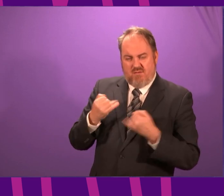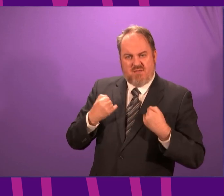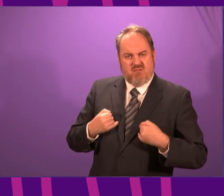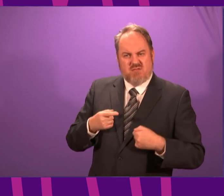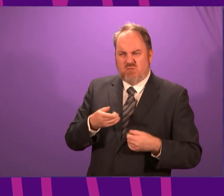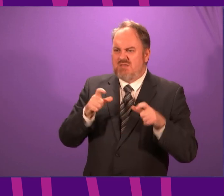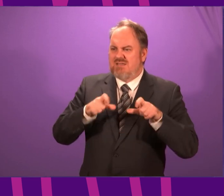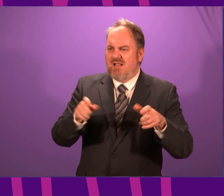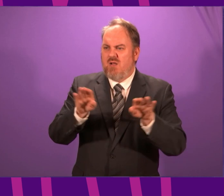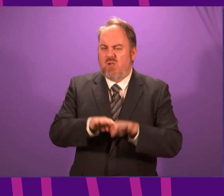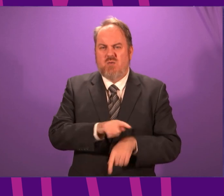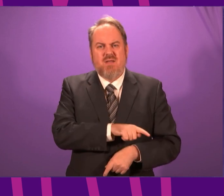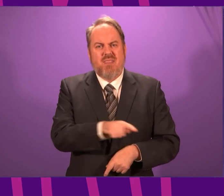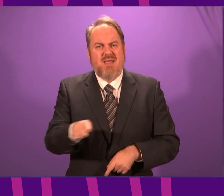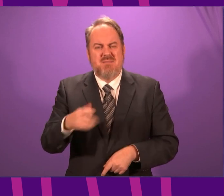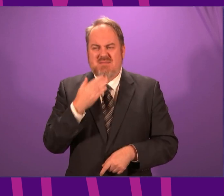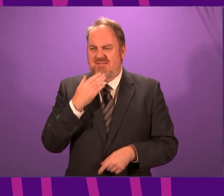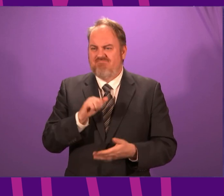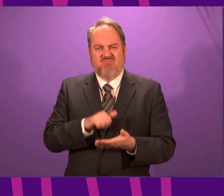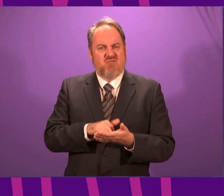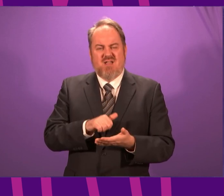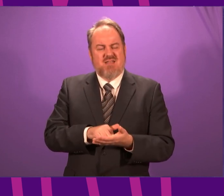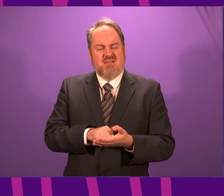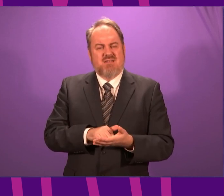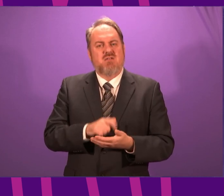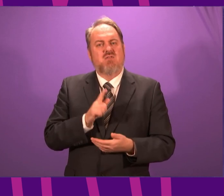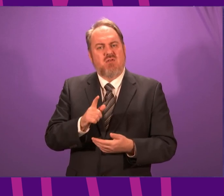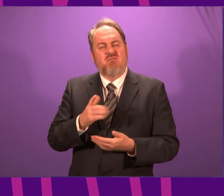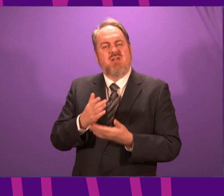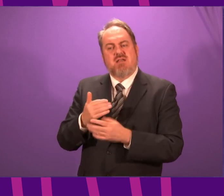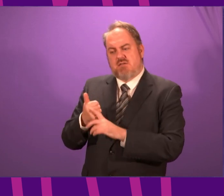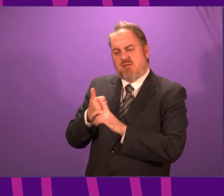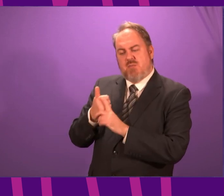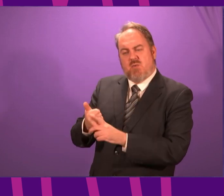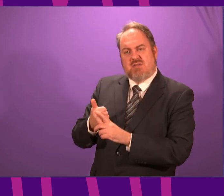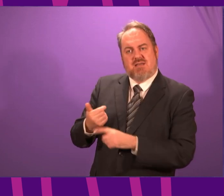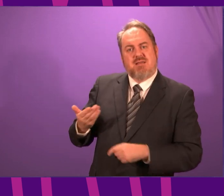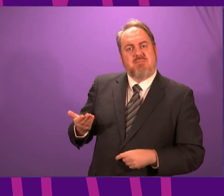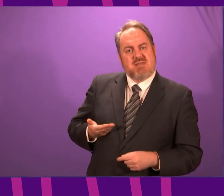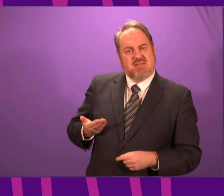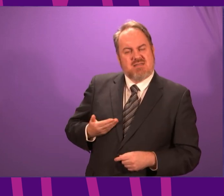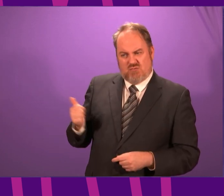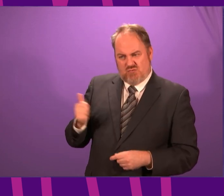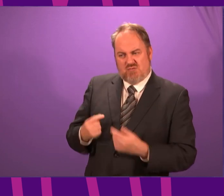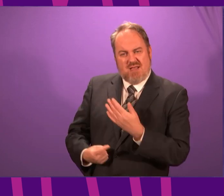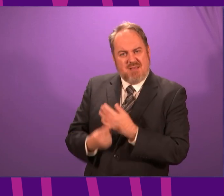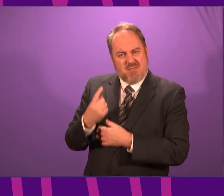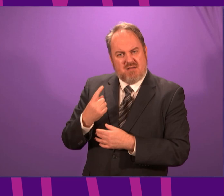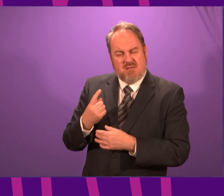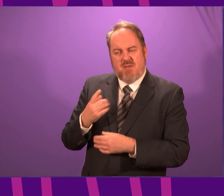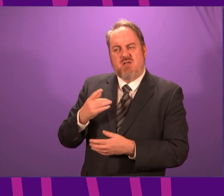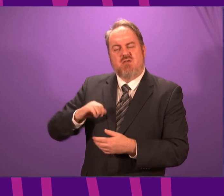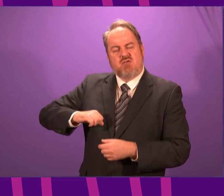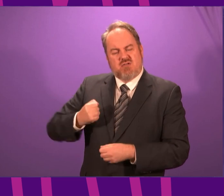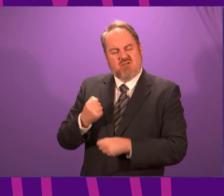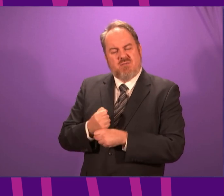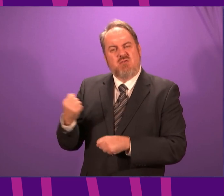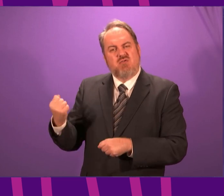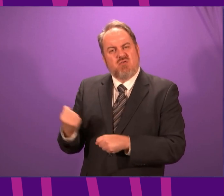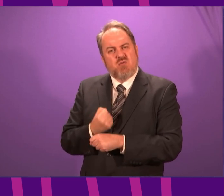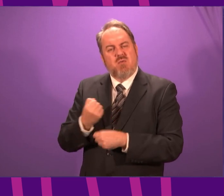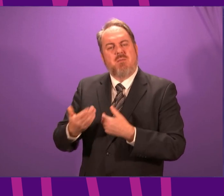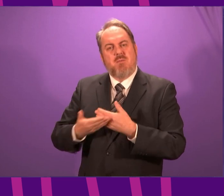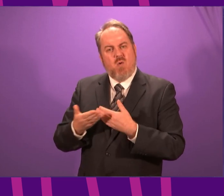government chancellor should increase and extend support packages for businesses and individuals, but the Scottish government does need to be bolder. They need to, for example,